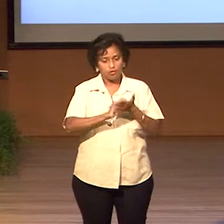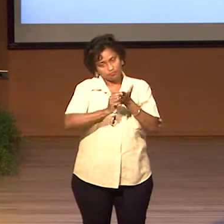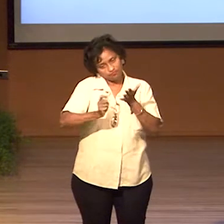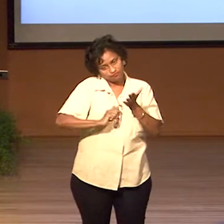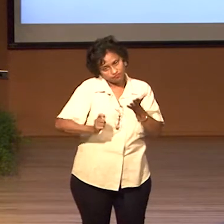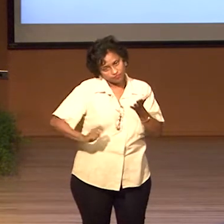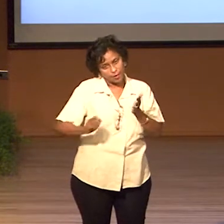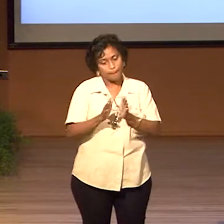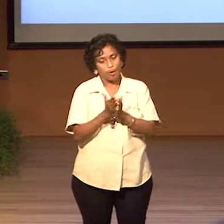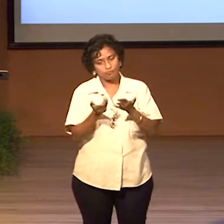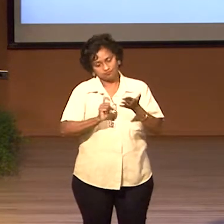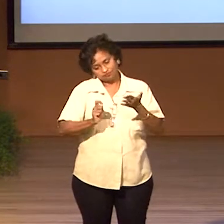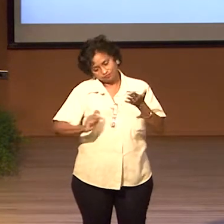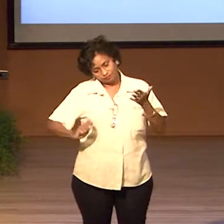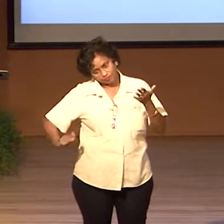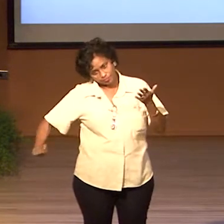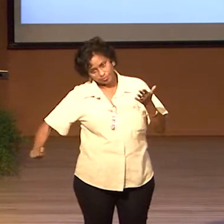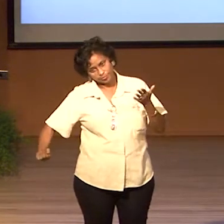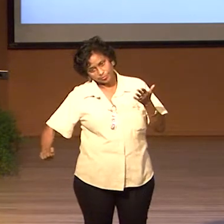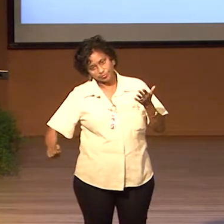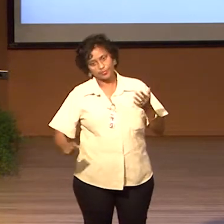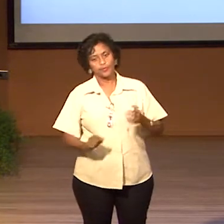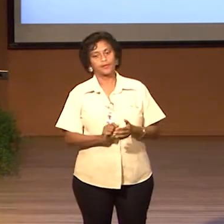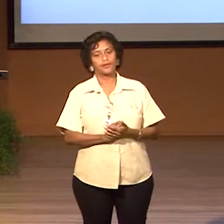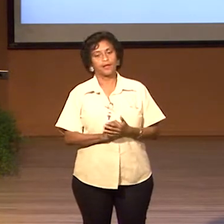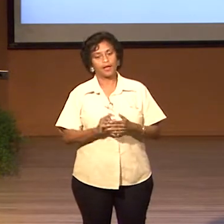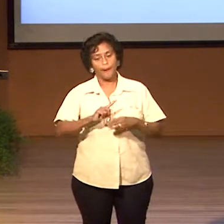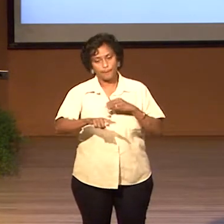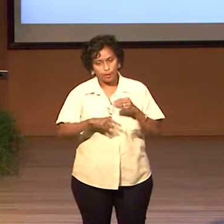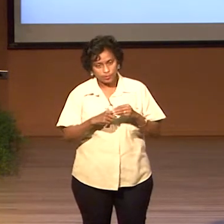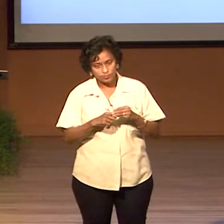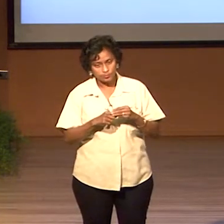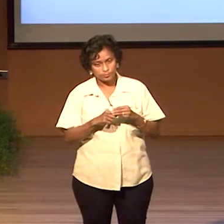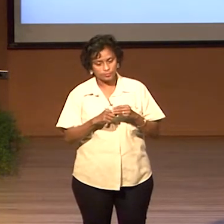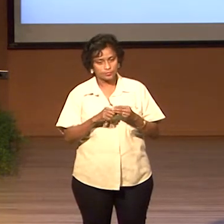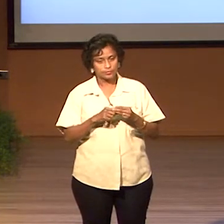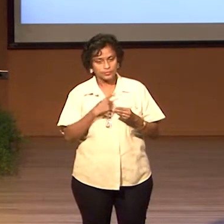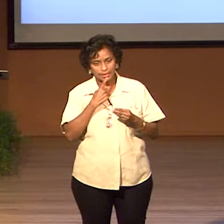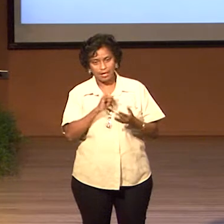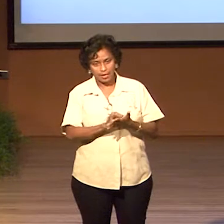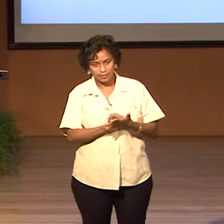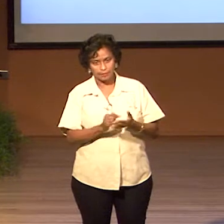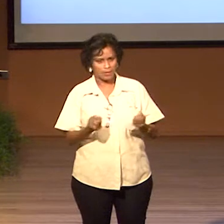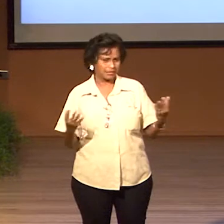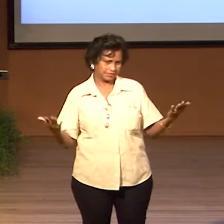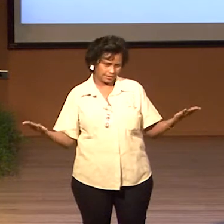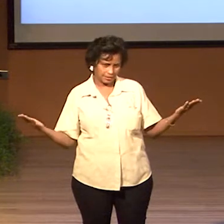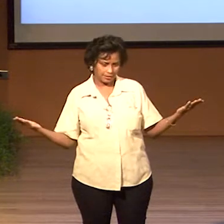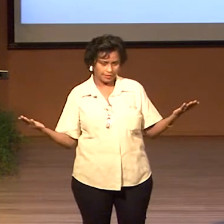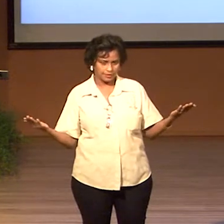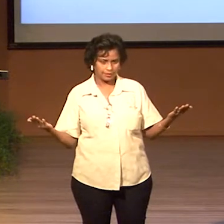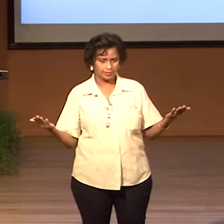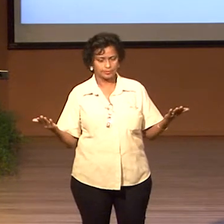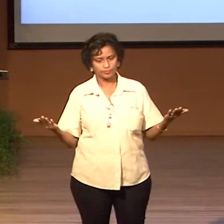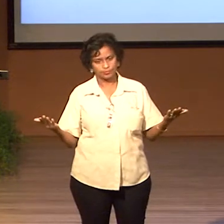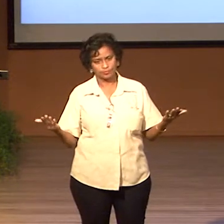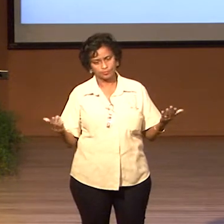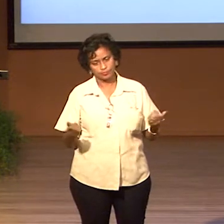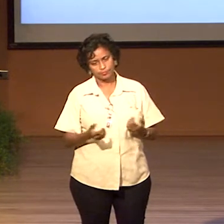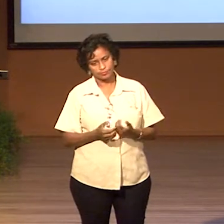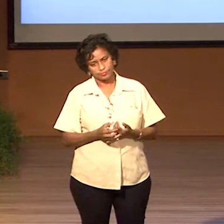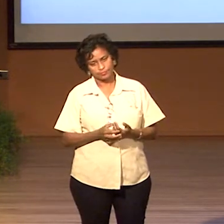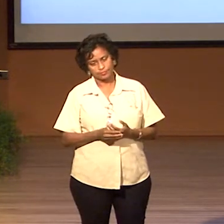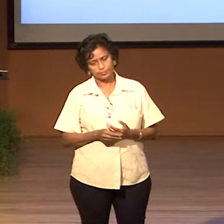between having or being. And he said that materialist society, this is the Wikipedia reference to the